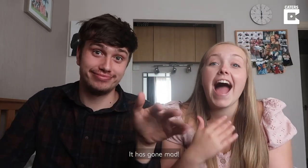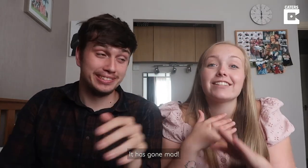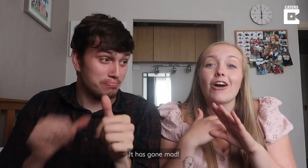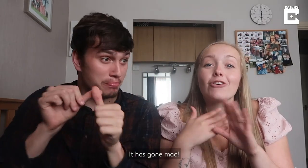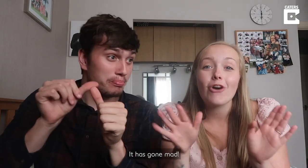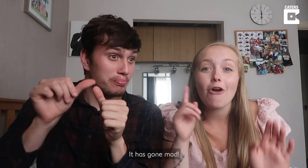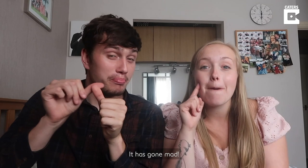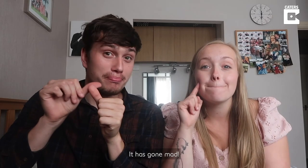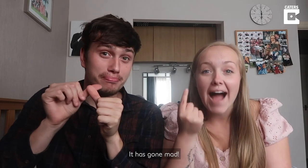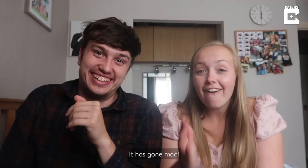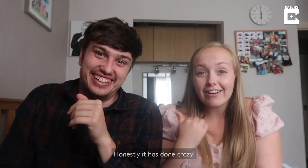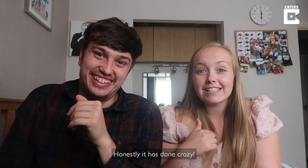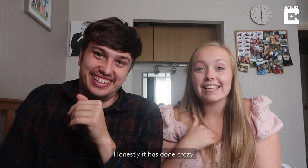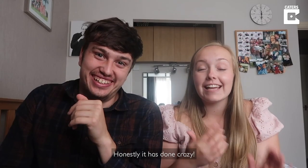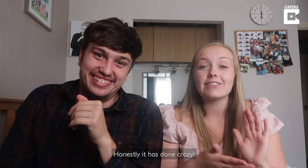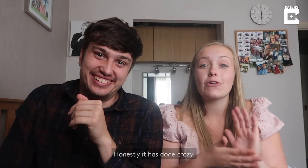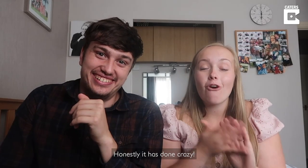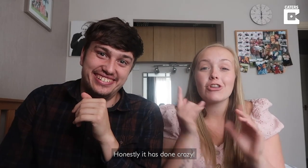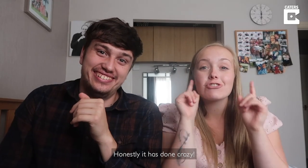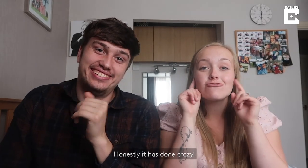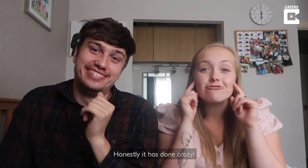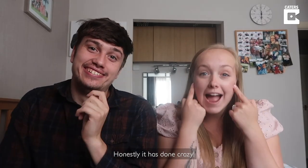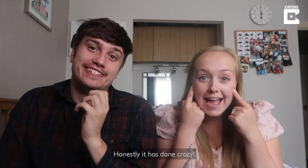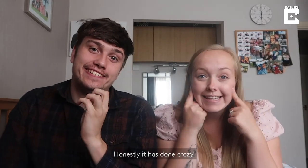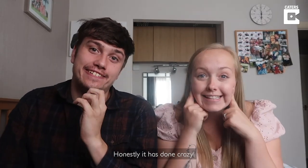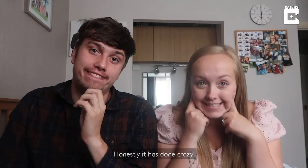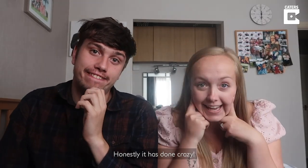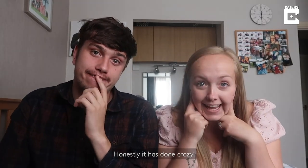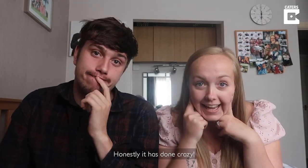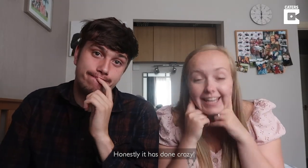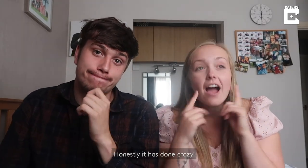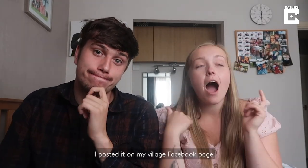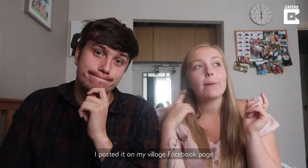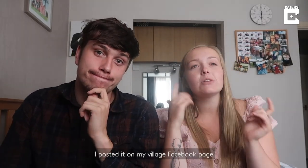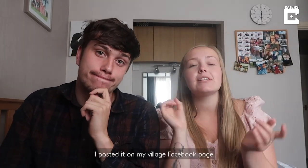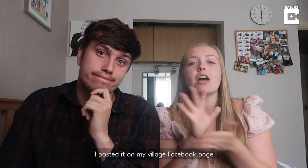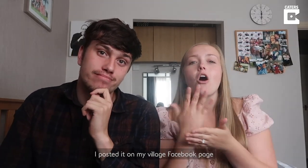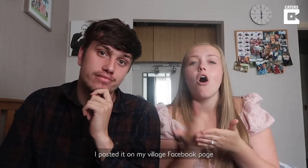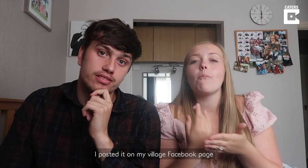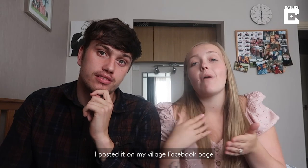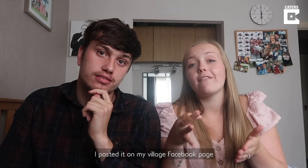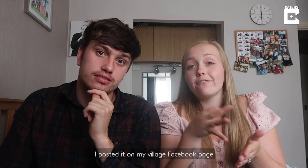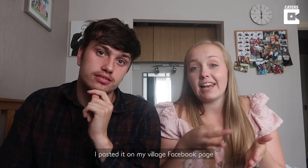It has gone mad. Honestly, it's gone crazy. I posted it on my